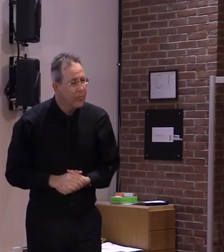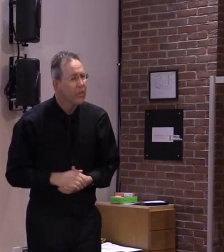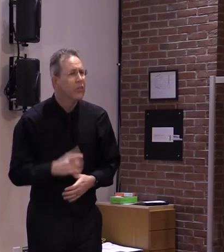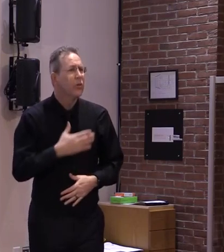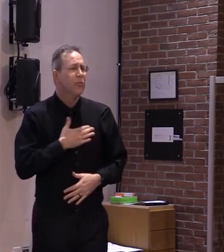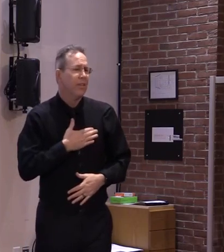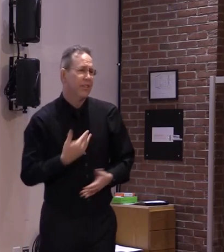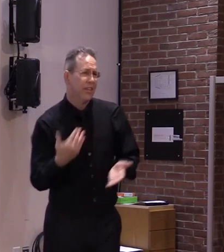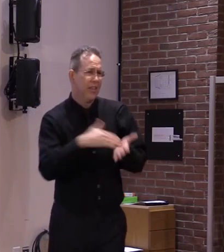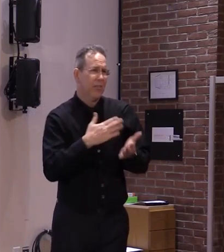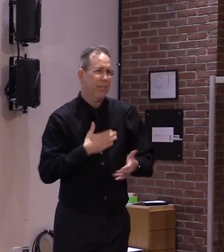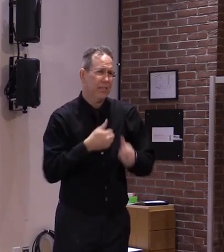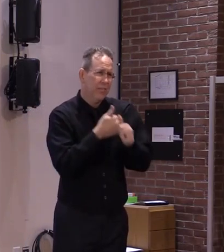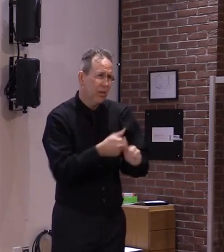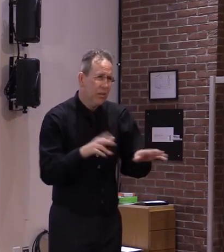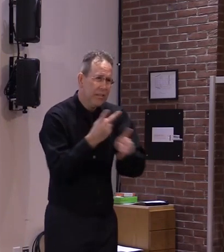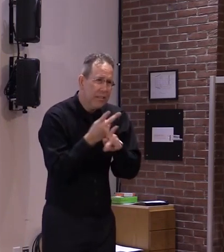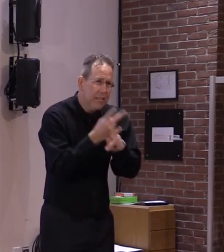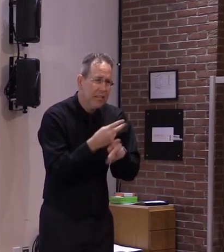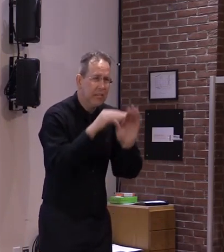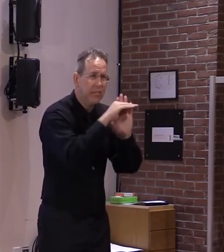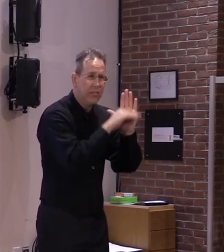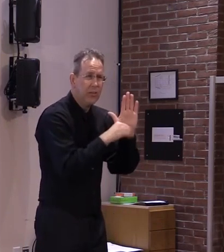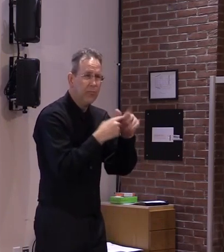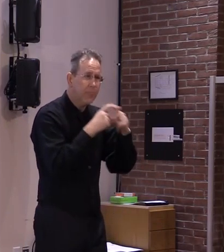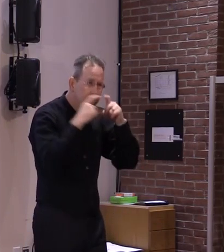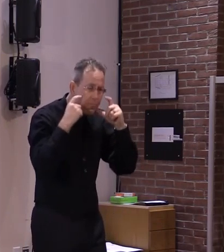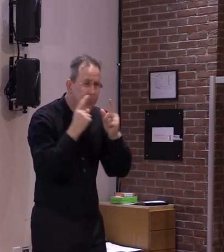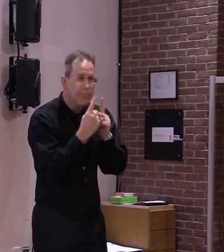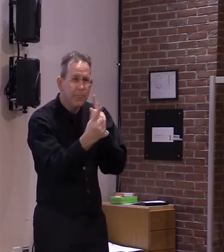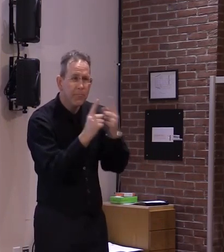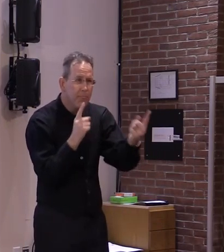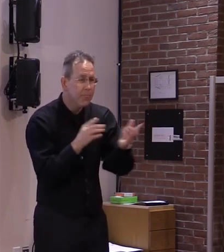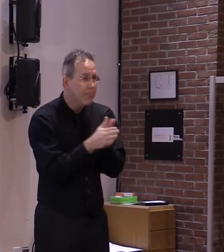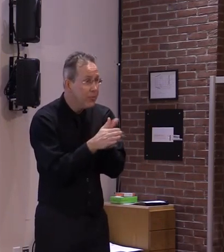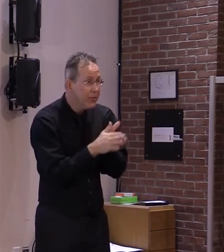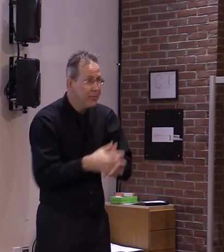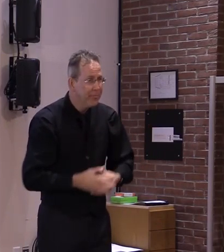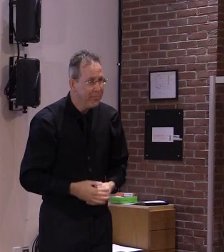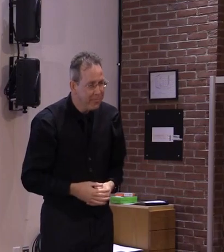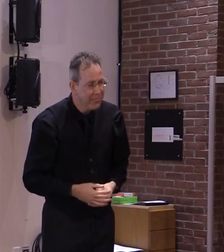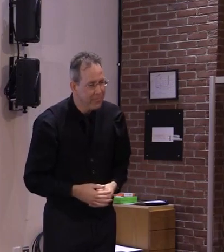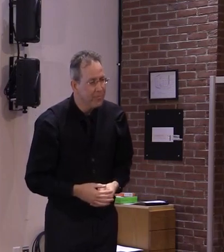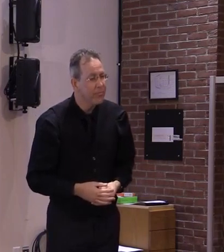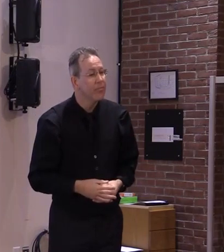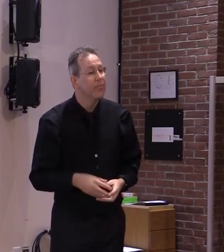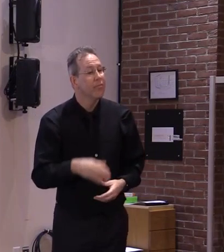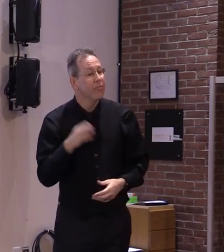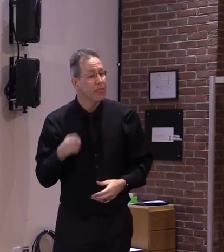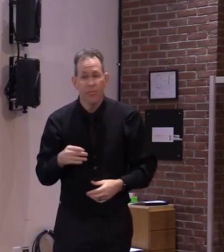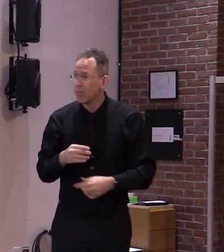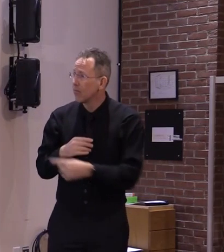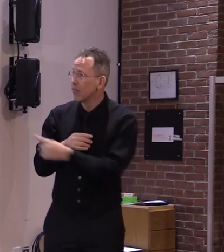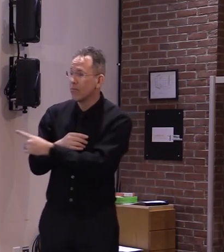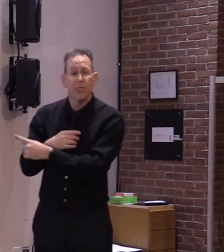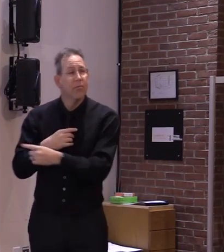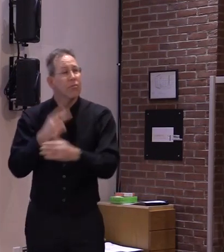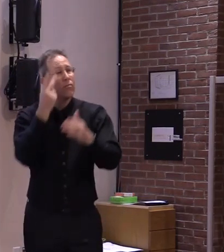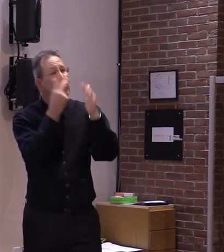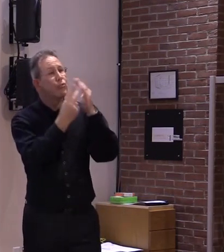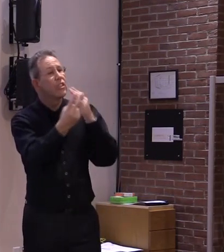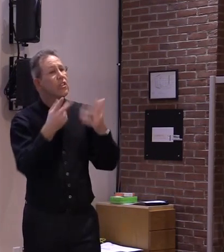favorable news. Turning now to the Vermont forecast for the next 6 weeks, we believe that the gradual decreases that we're